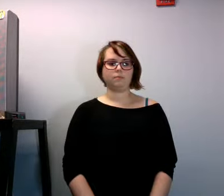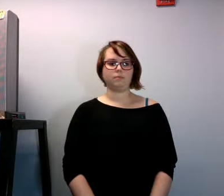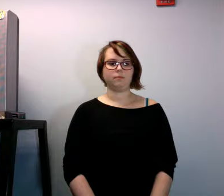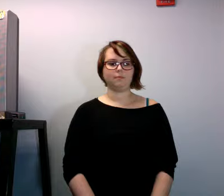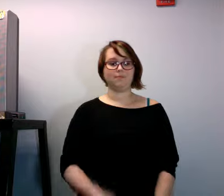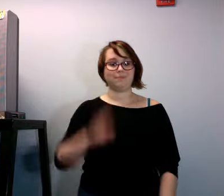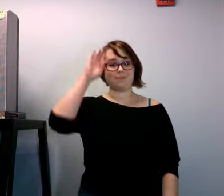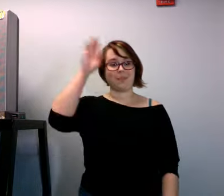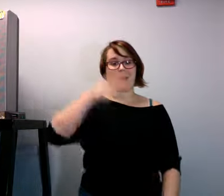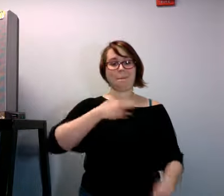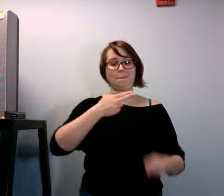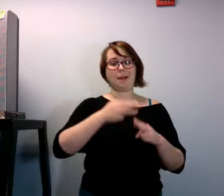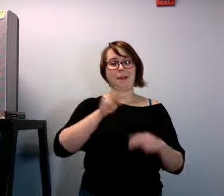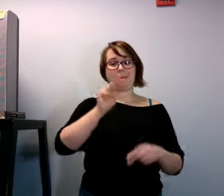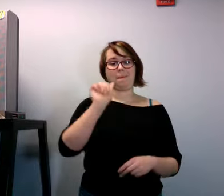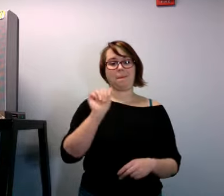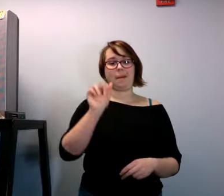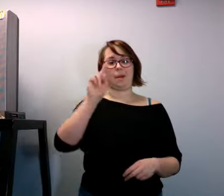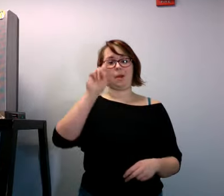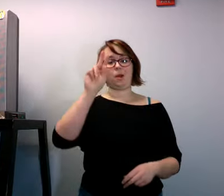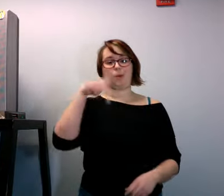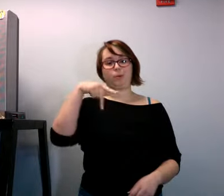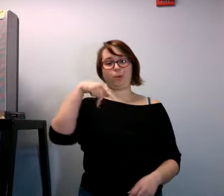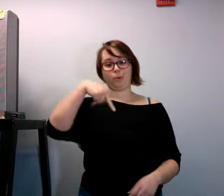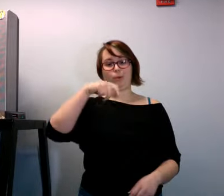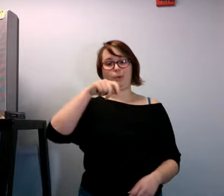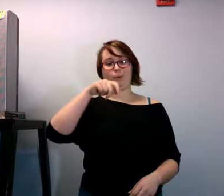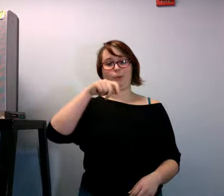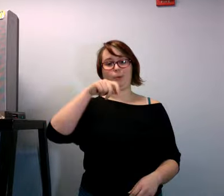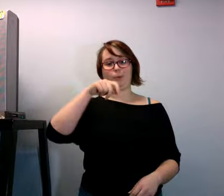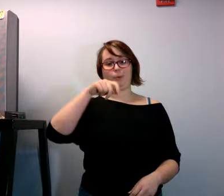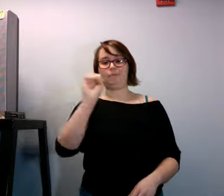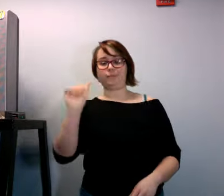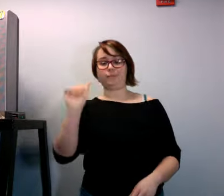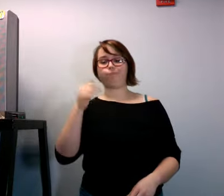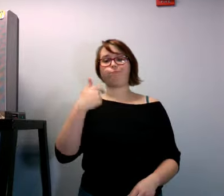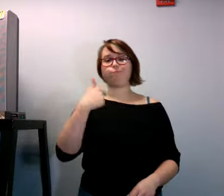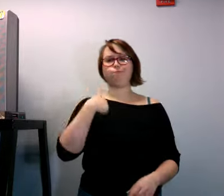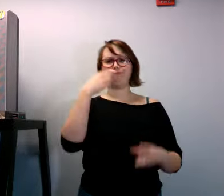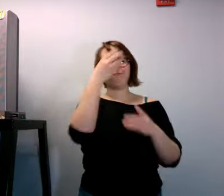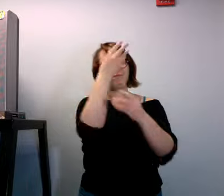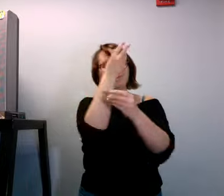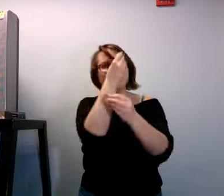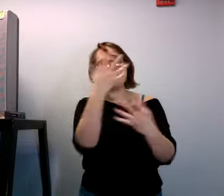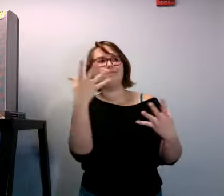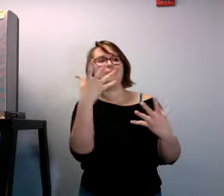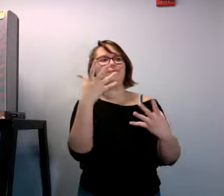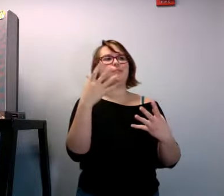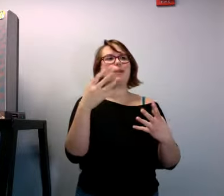Hi, my name's Marquessa. I'm going to share something very interesting and at the same time kind of